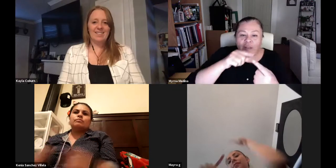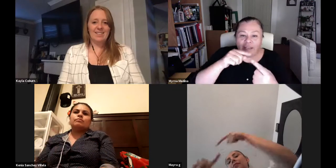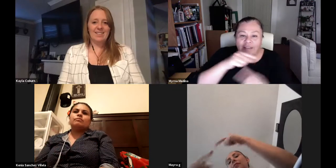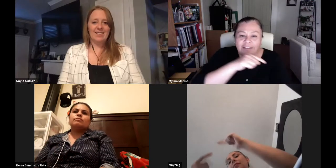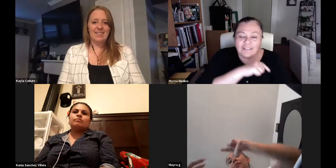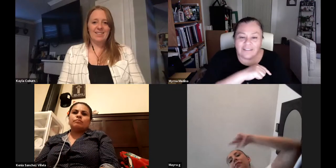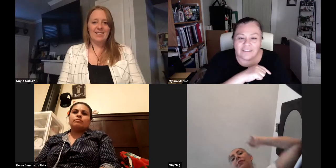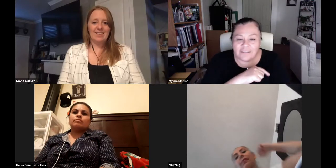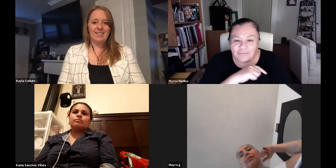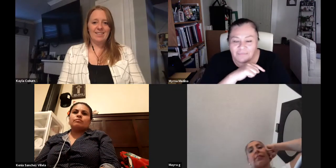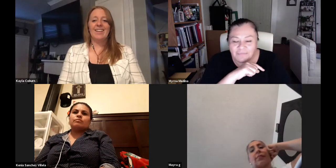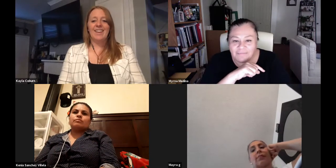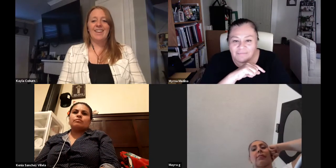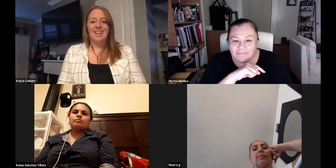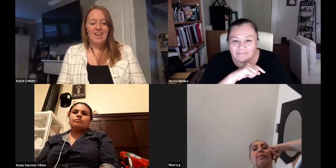les duele.